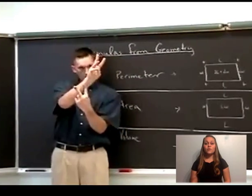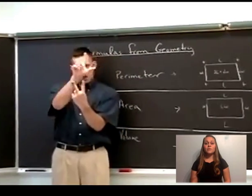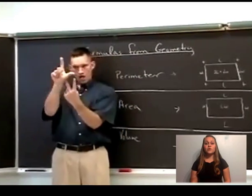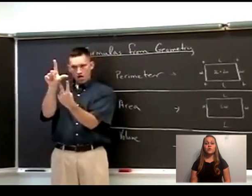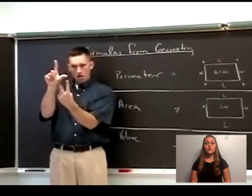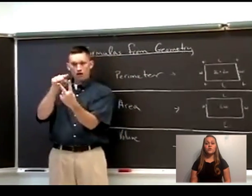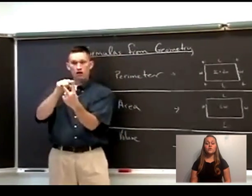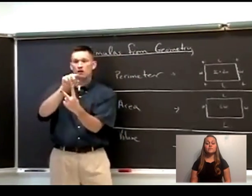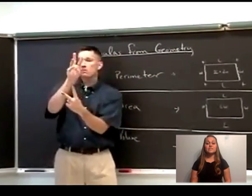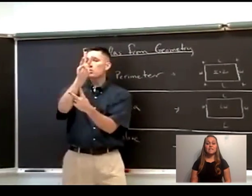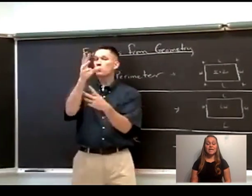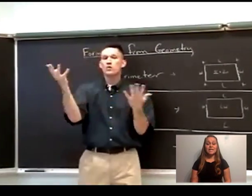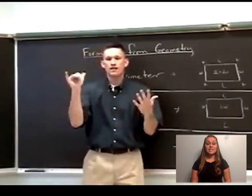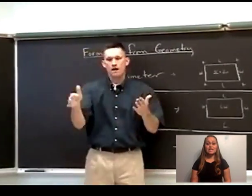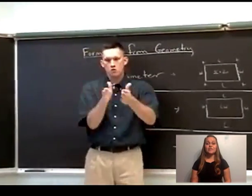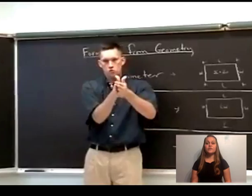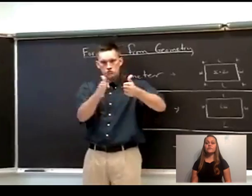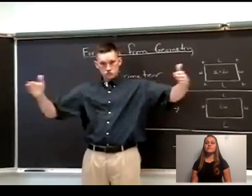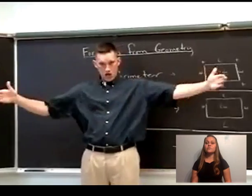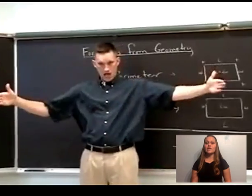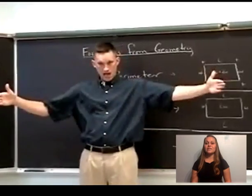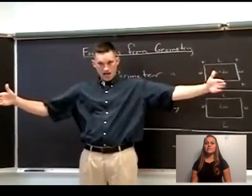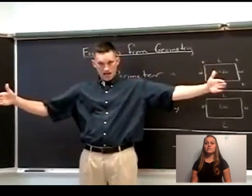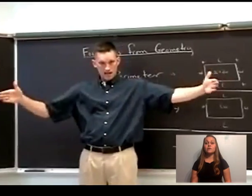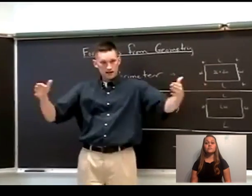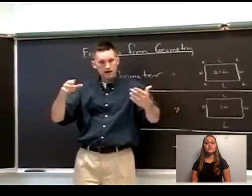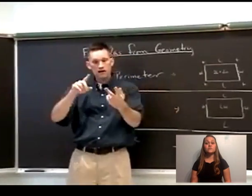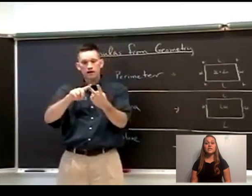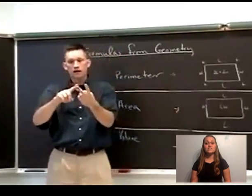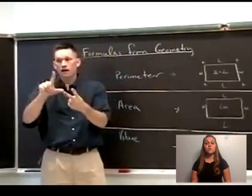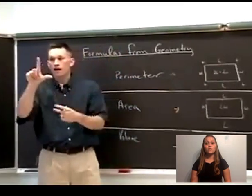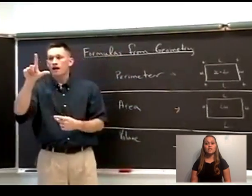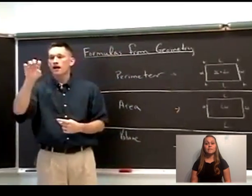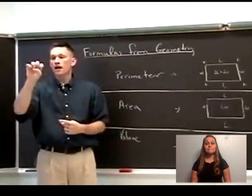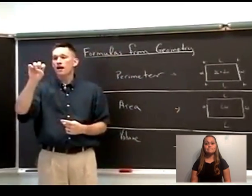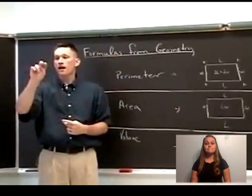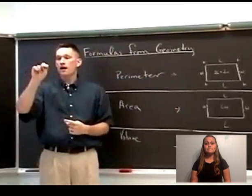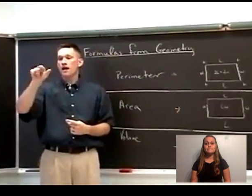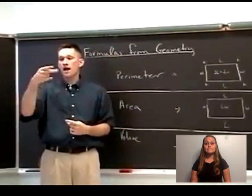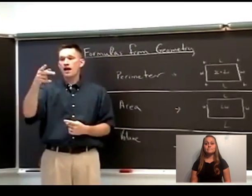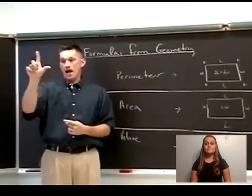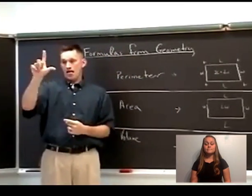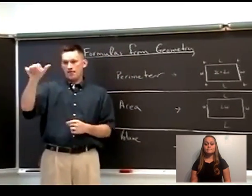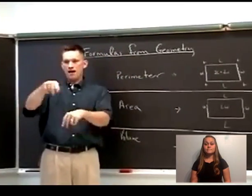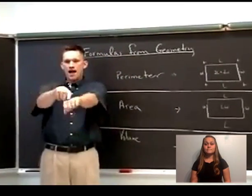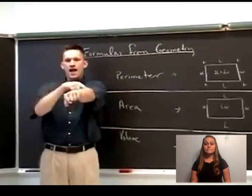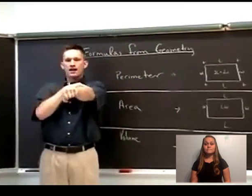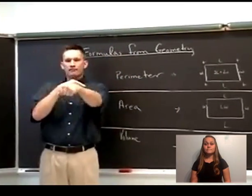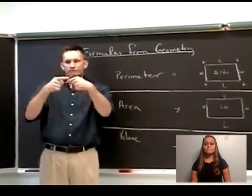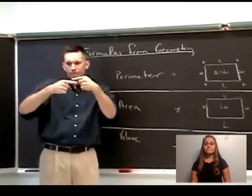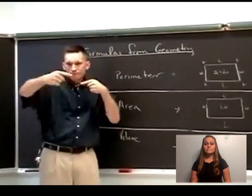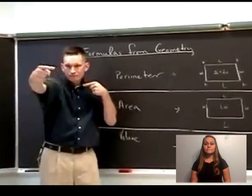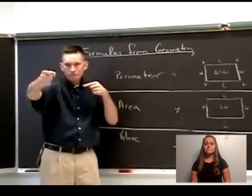For perimeter, you use the length and you use the width. Those two things only.